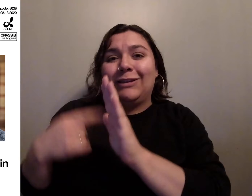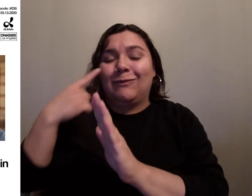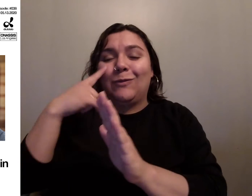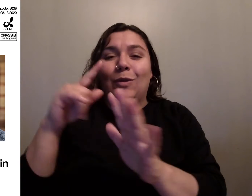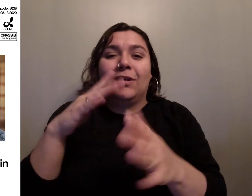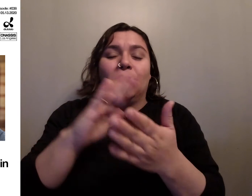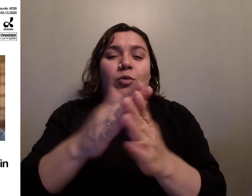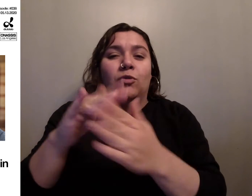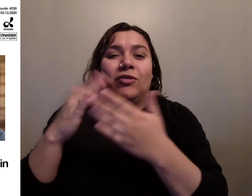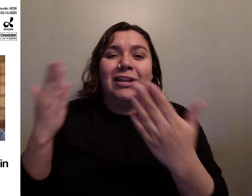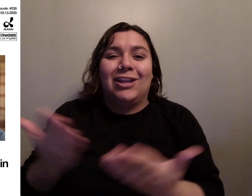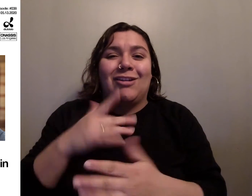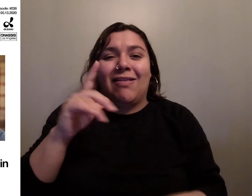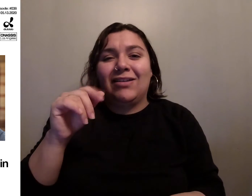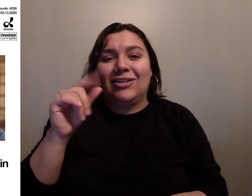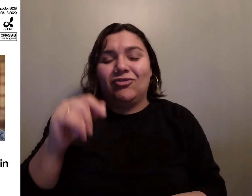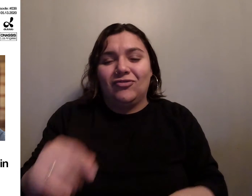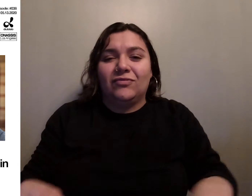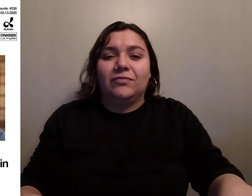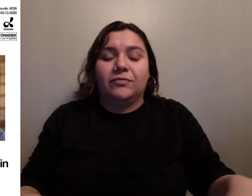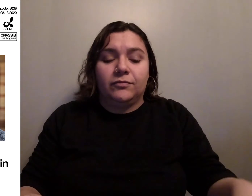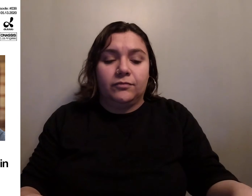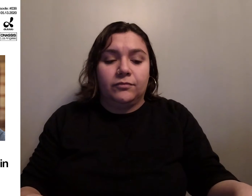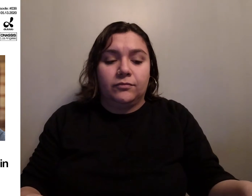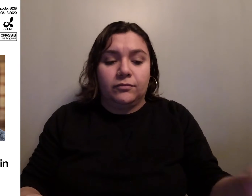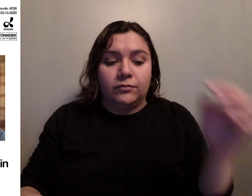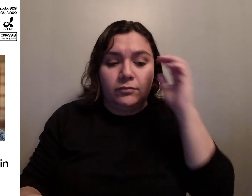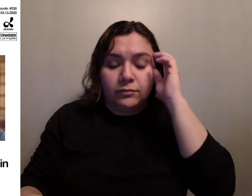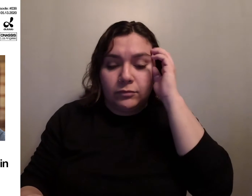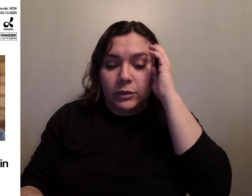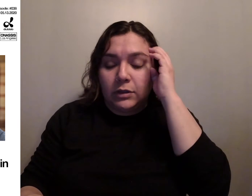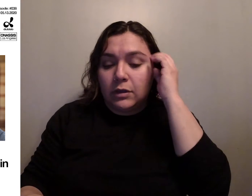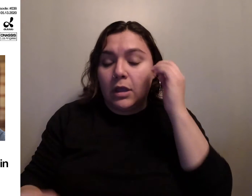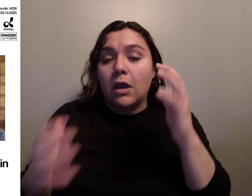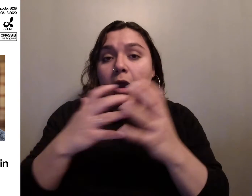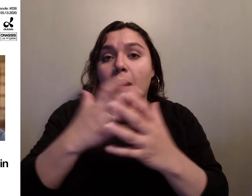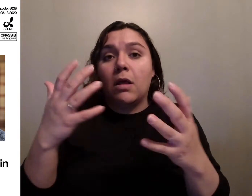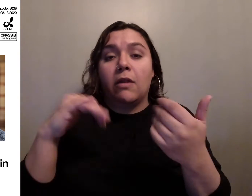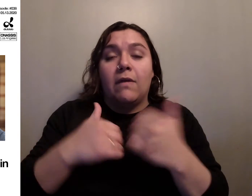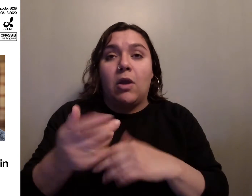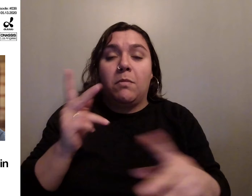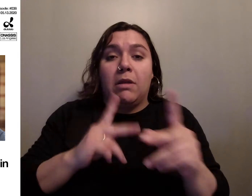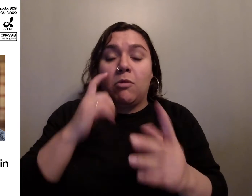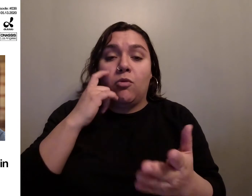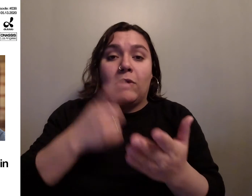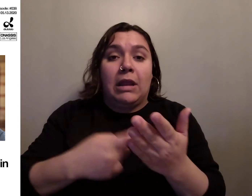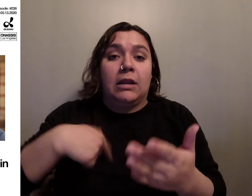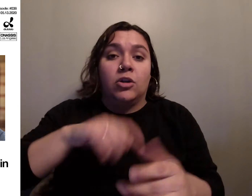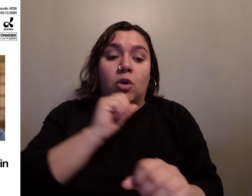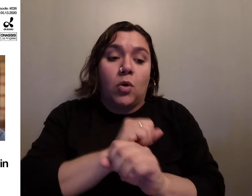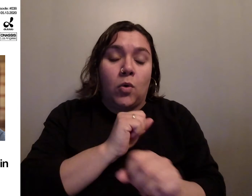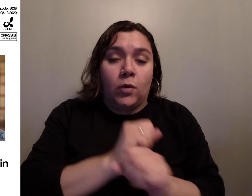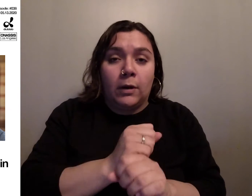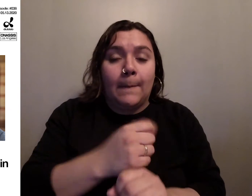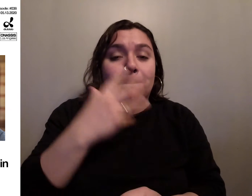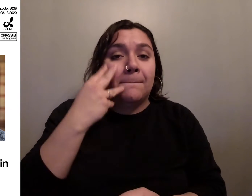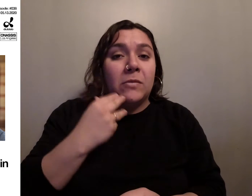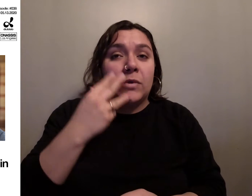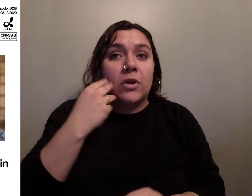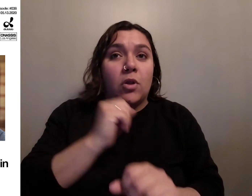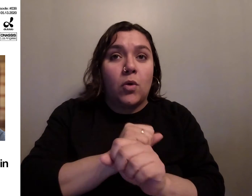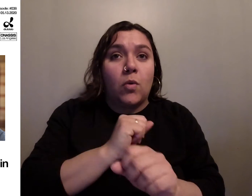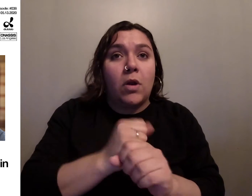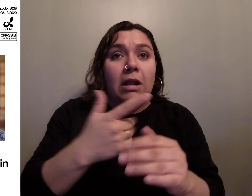and developed, and then we present it for our communities here in Los Angeles. And so a lot of where people